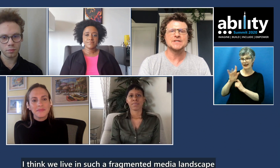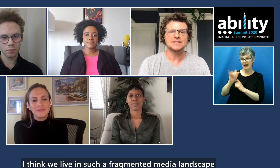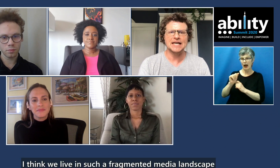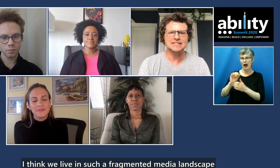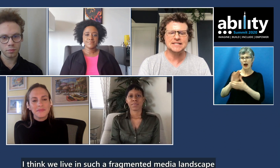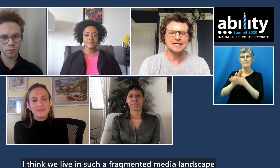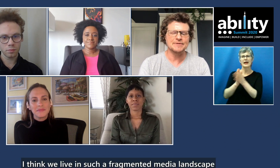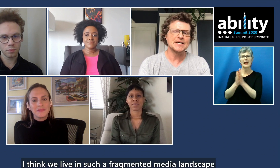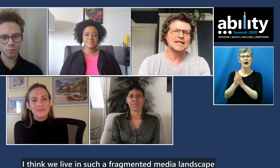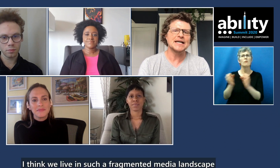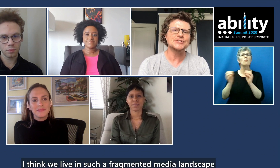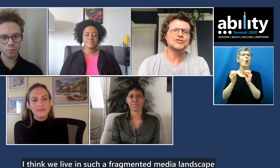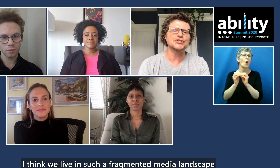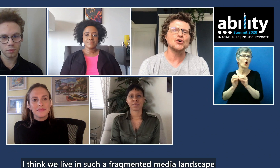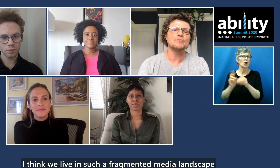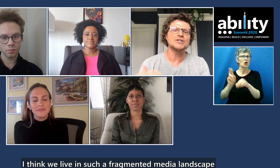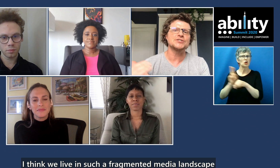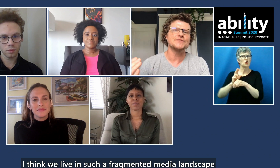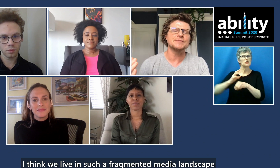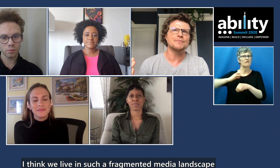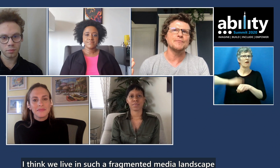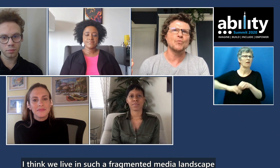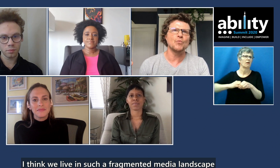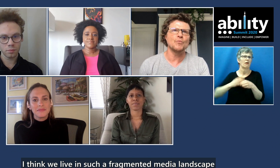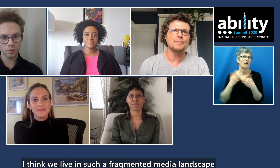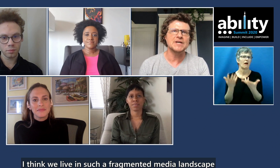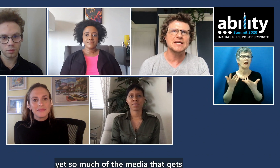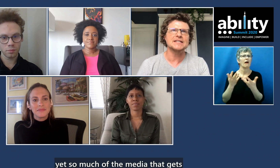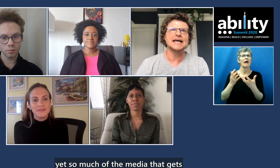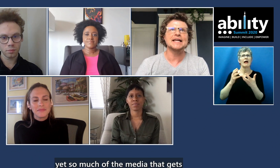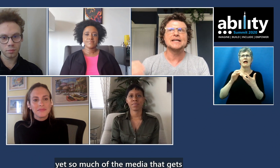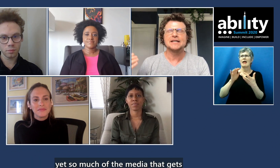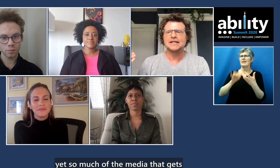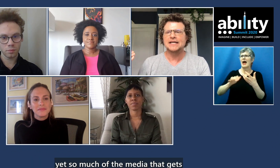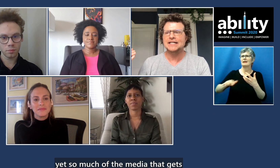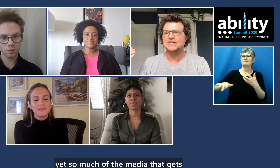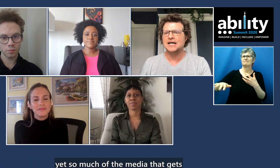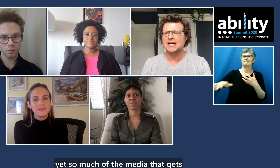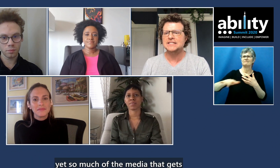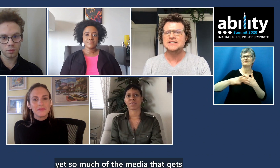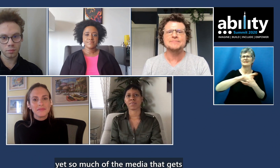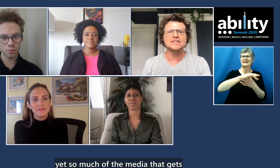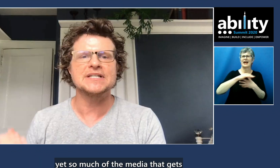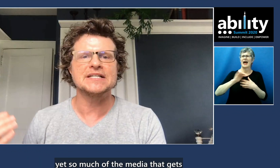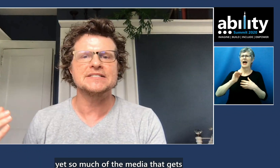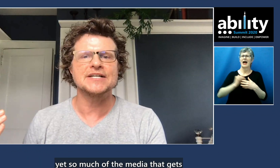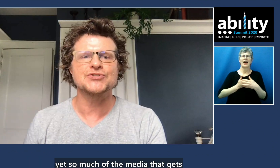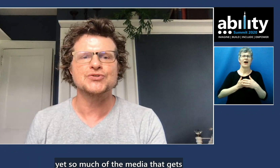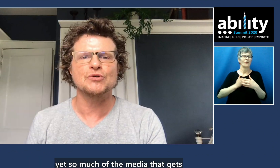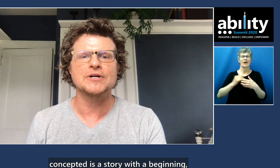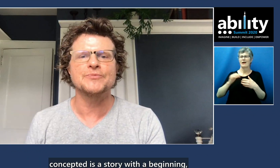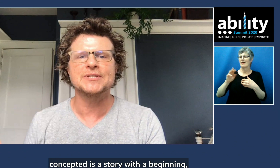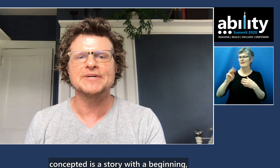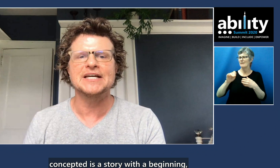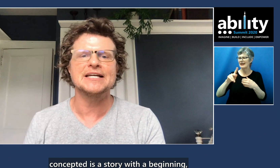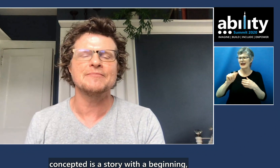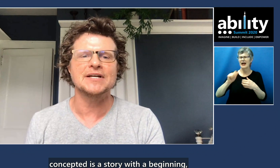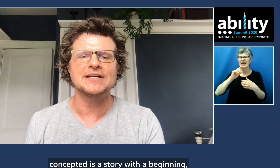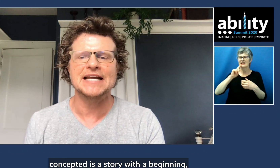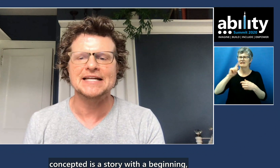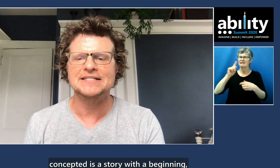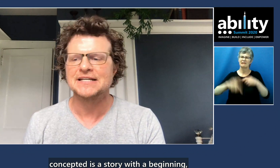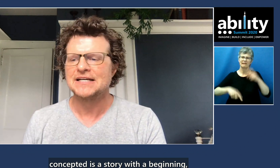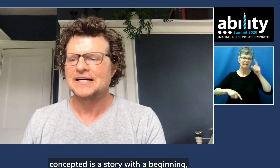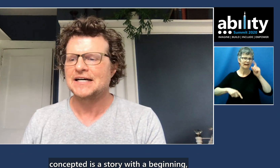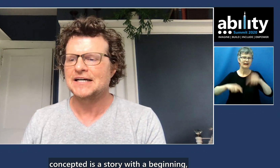media landscape, yet so much of the media that gets concepted is a story with a beginning,